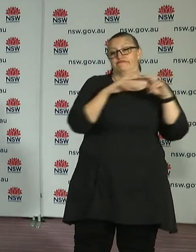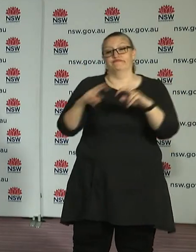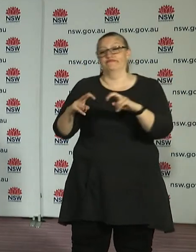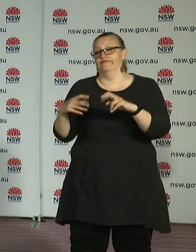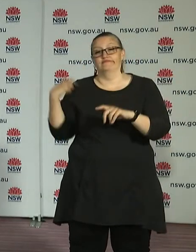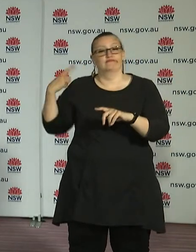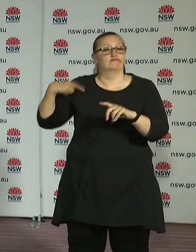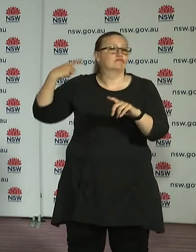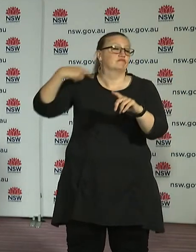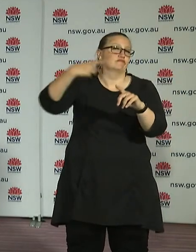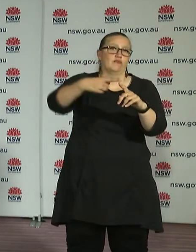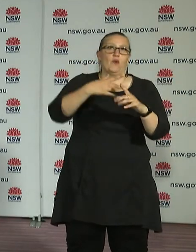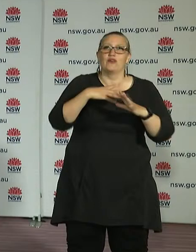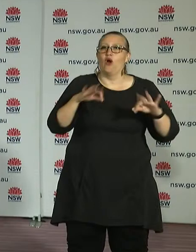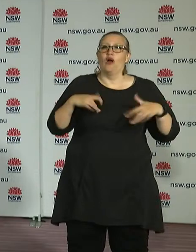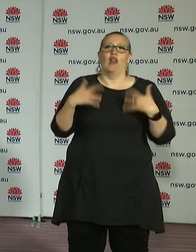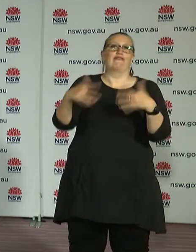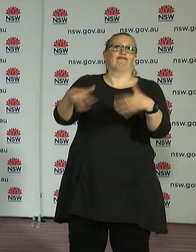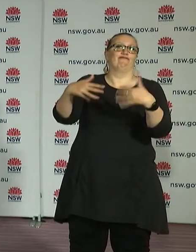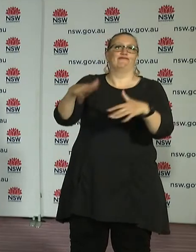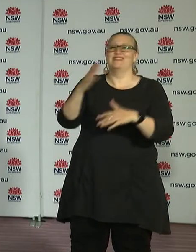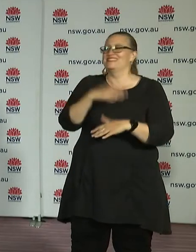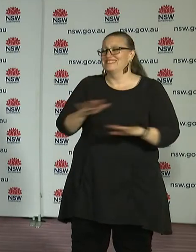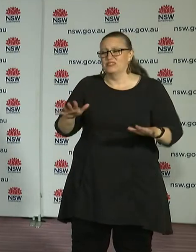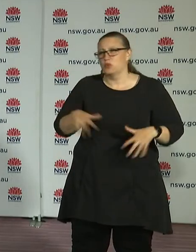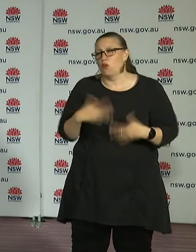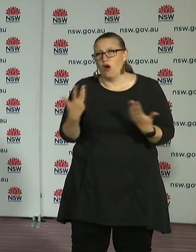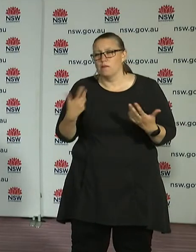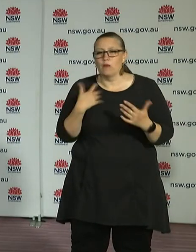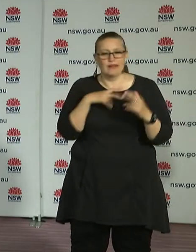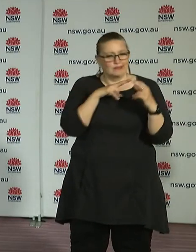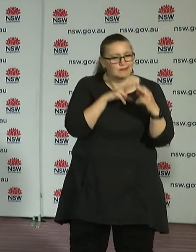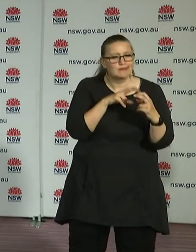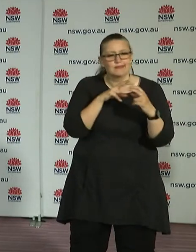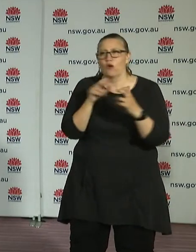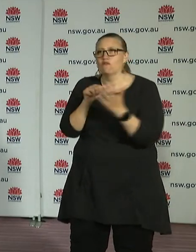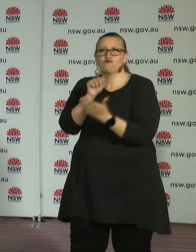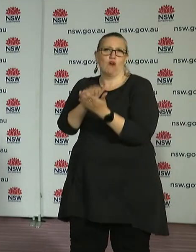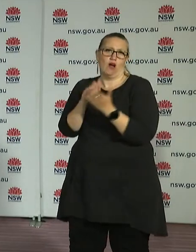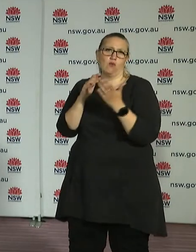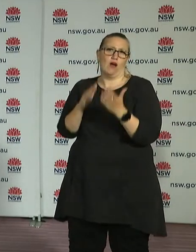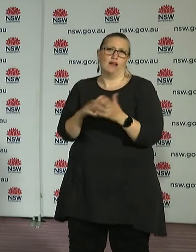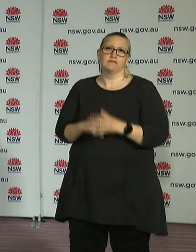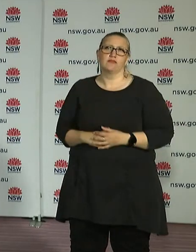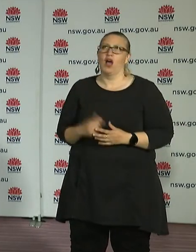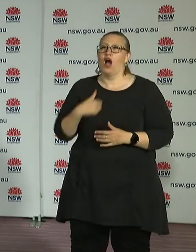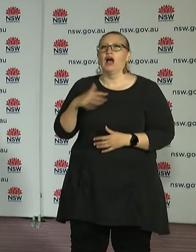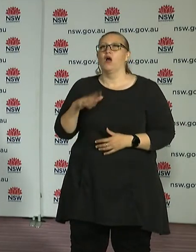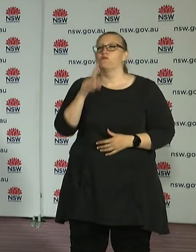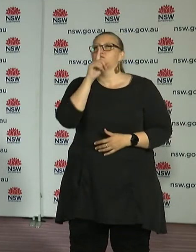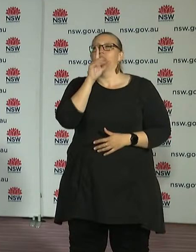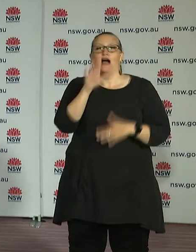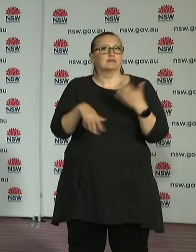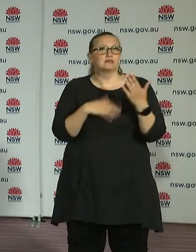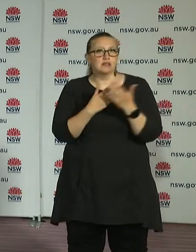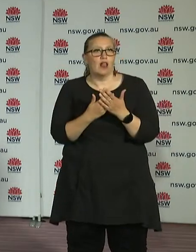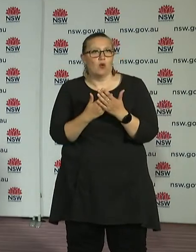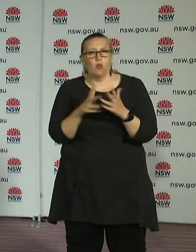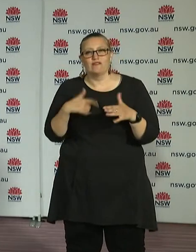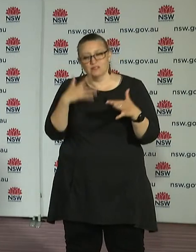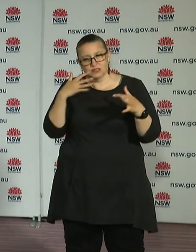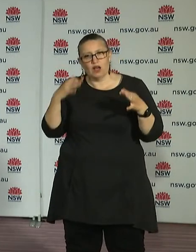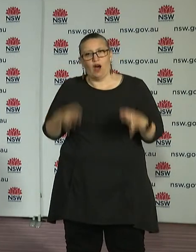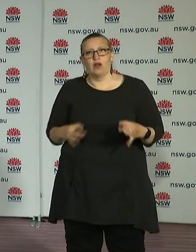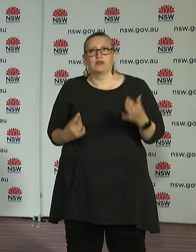to get kids to school earlier. So I don't want to say too much until we've landed on a position. Parents should assume it's the 25th of October, and if